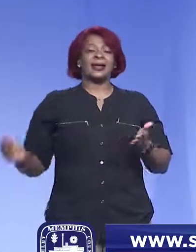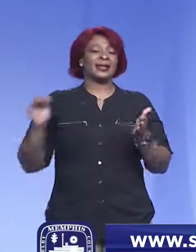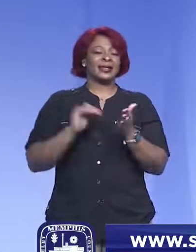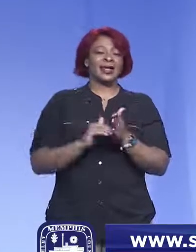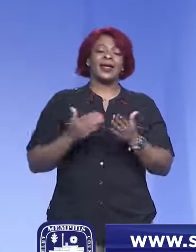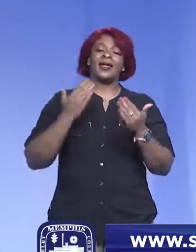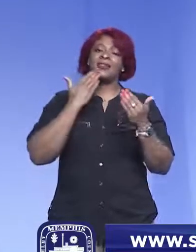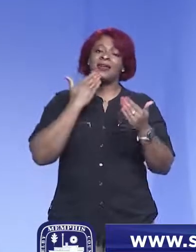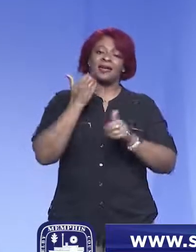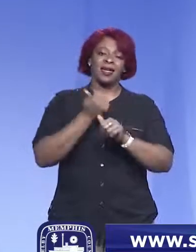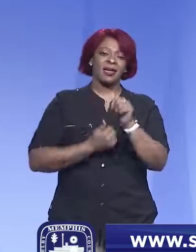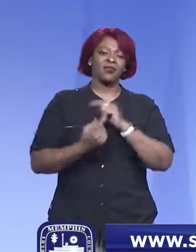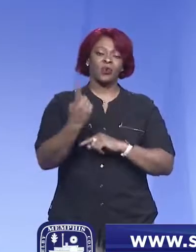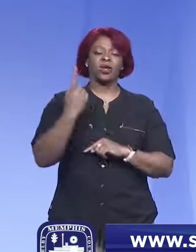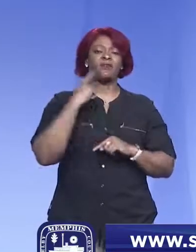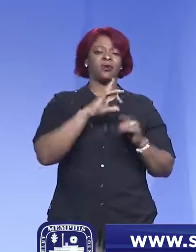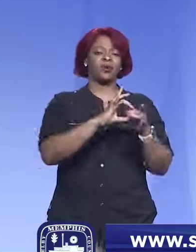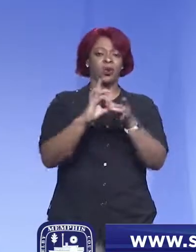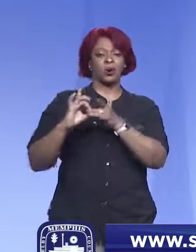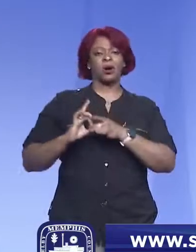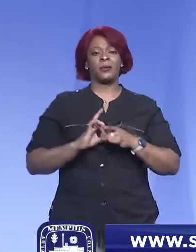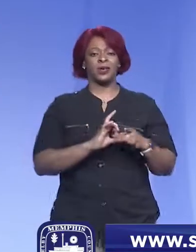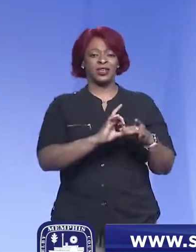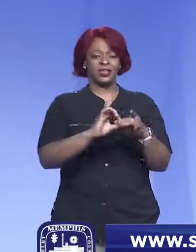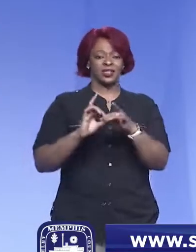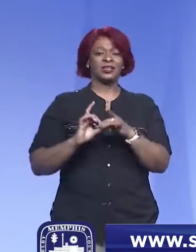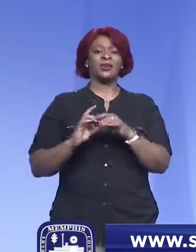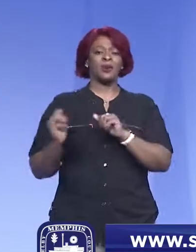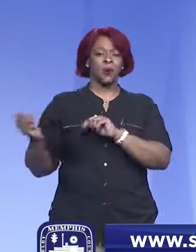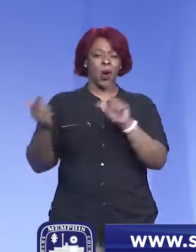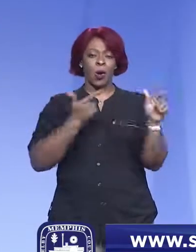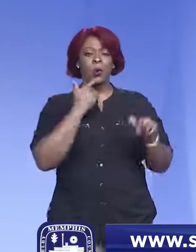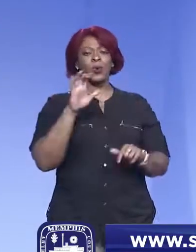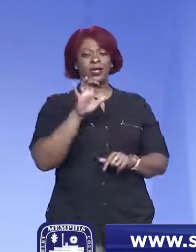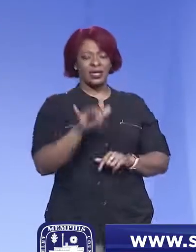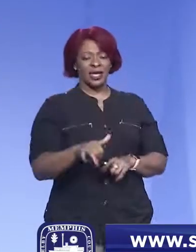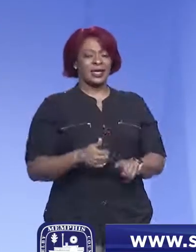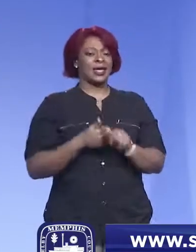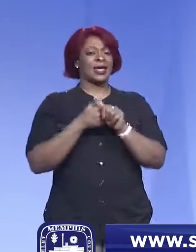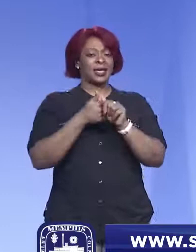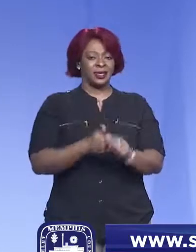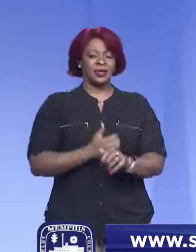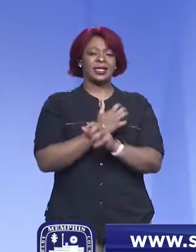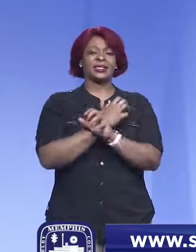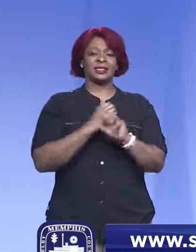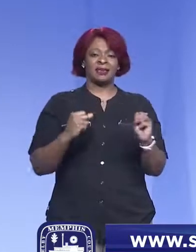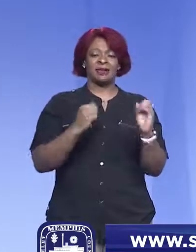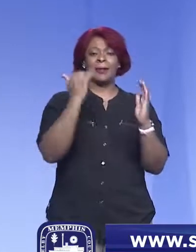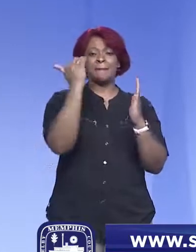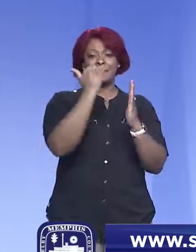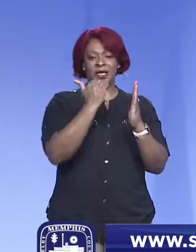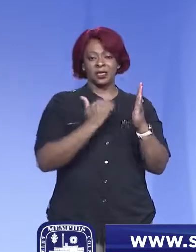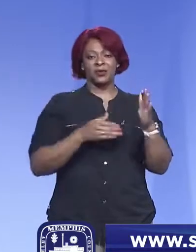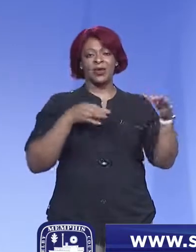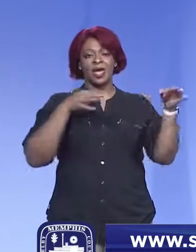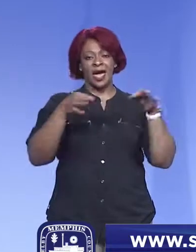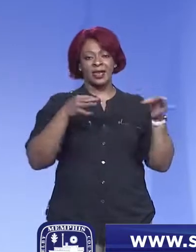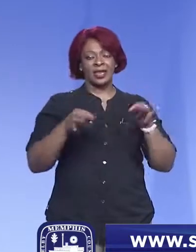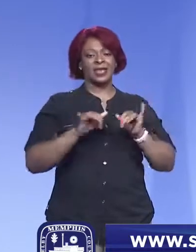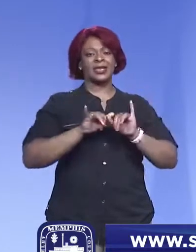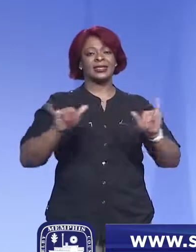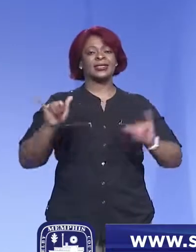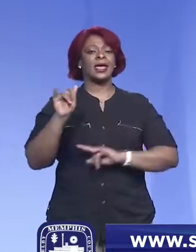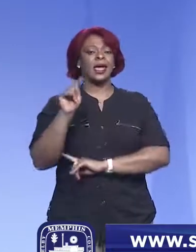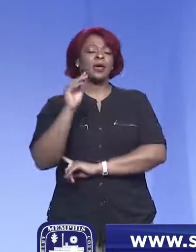thank everyone for cooperating, who all did, adhering to the safety measures that were outlined in the stay at